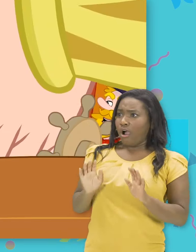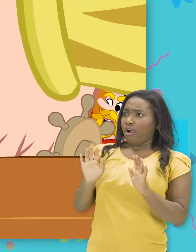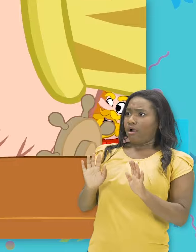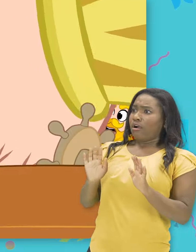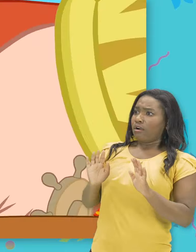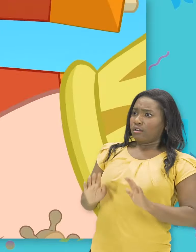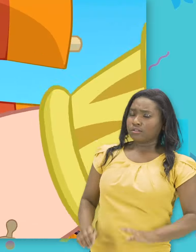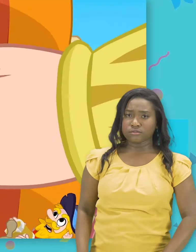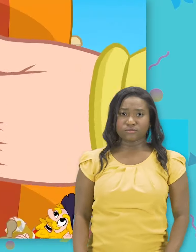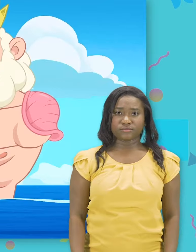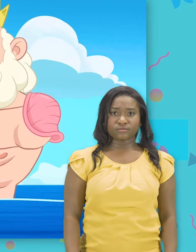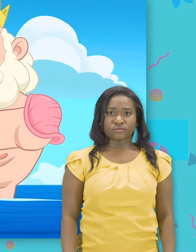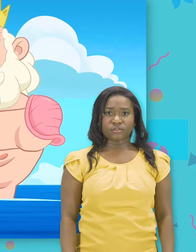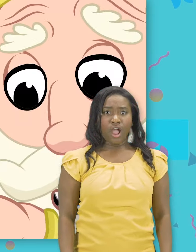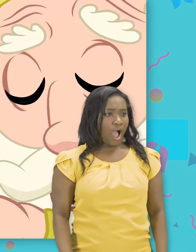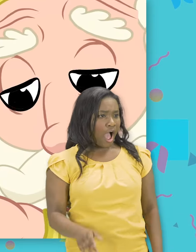What?